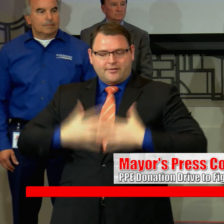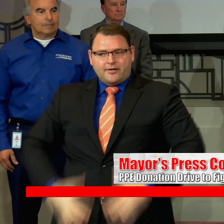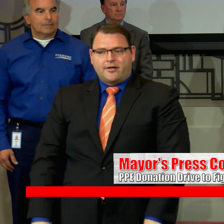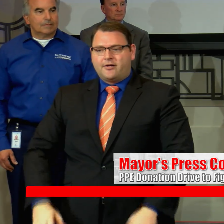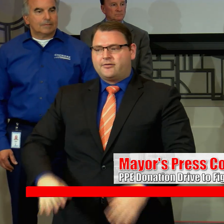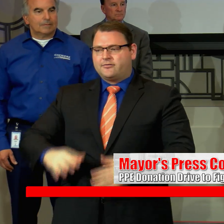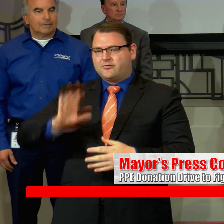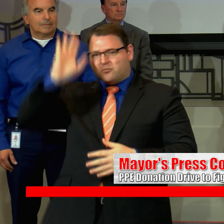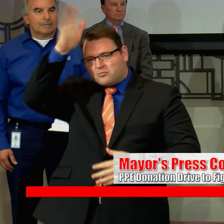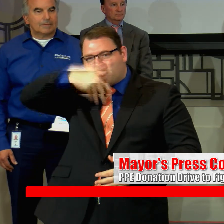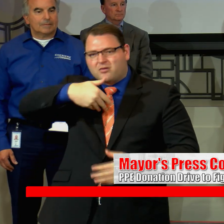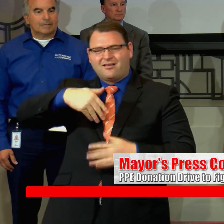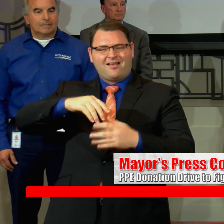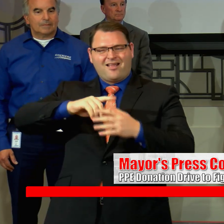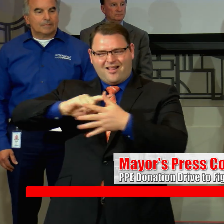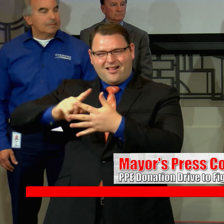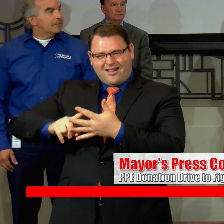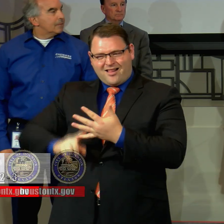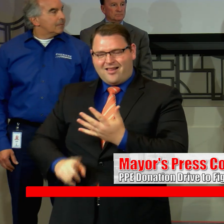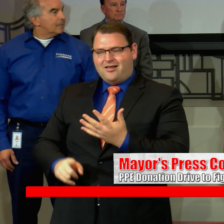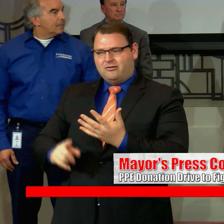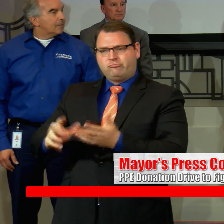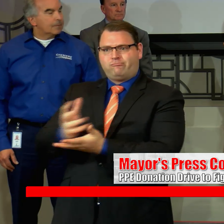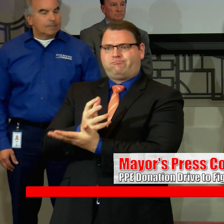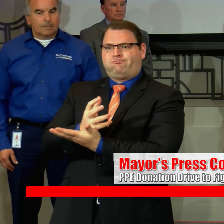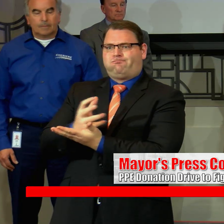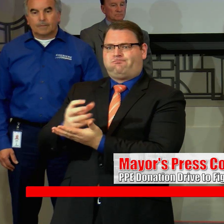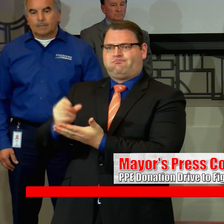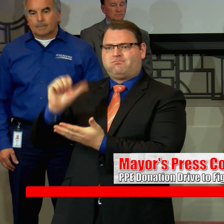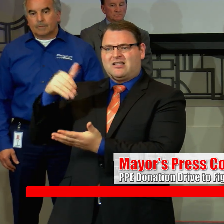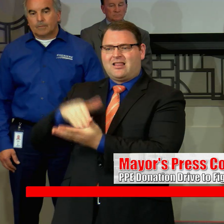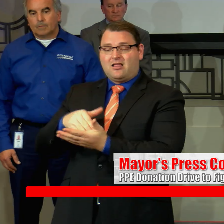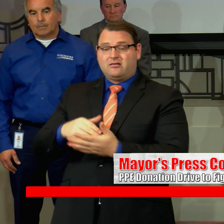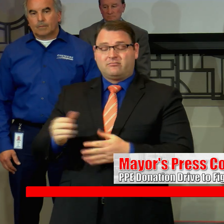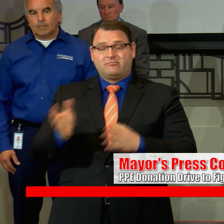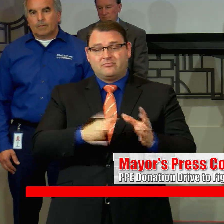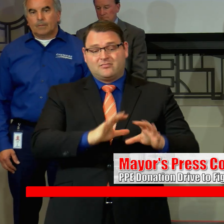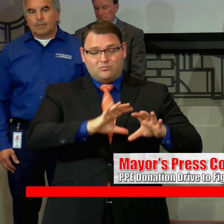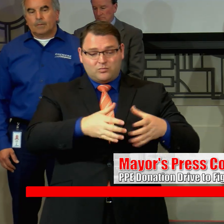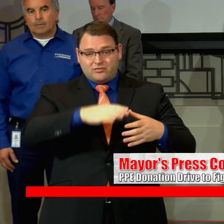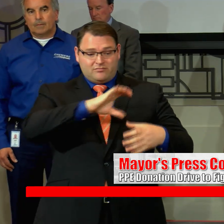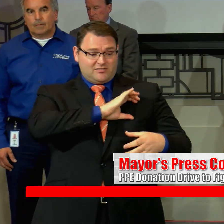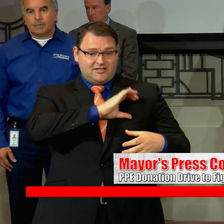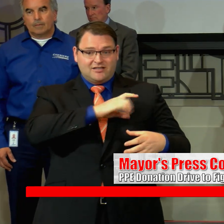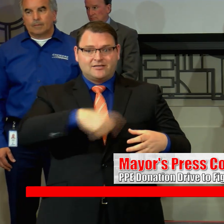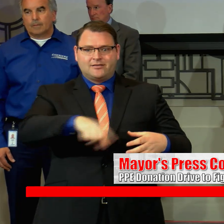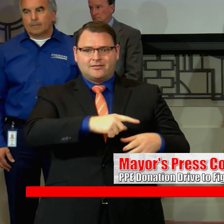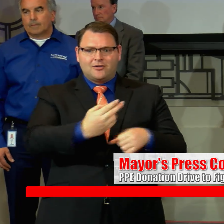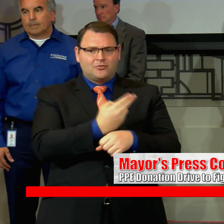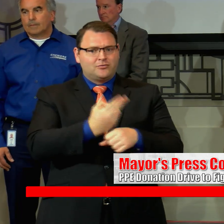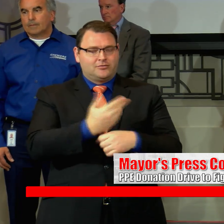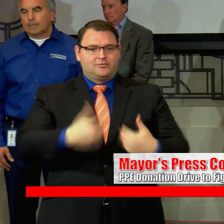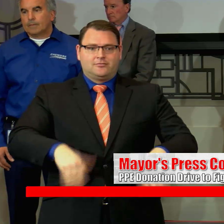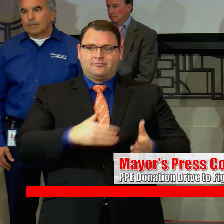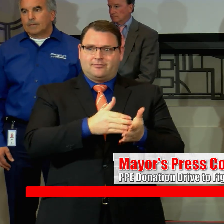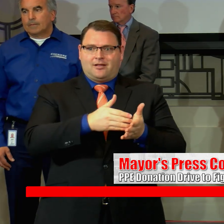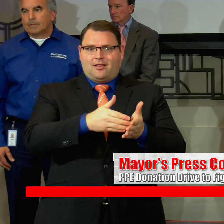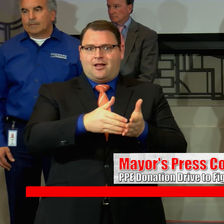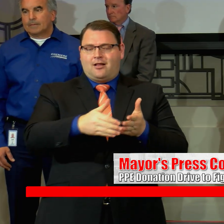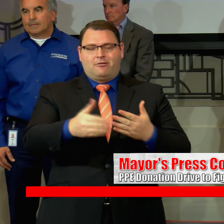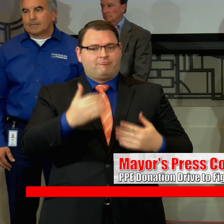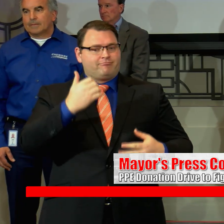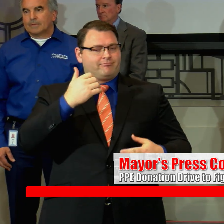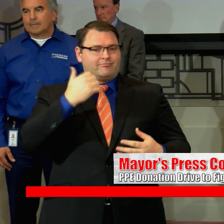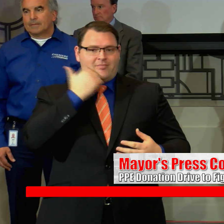police department is burning quite a number of thousands per day. Chief Acevedo can attest to that, because now we're at the point